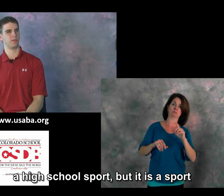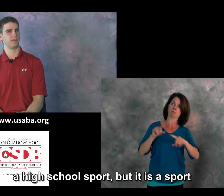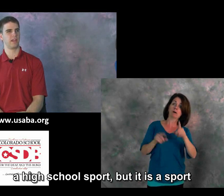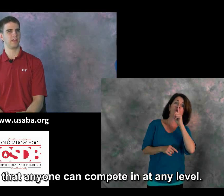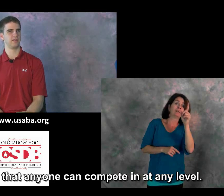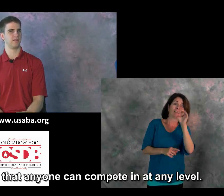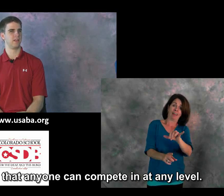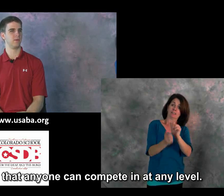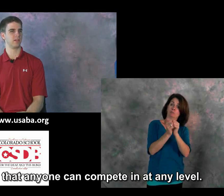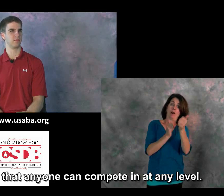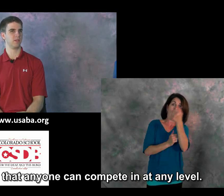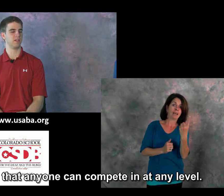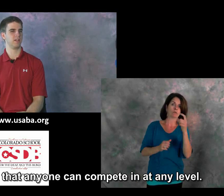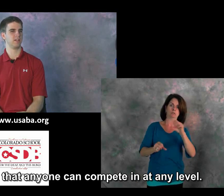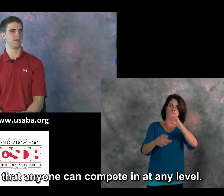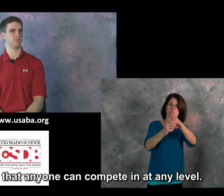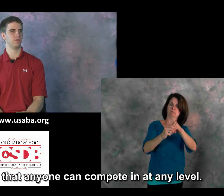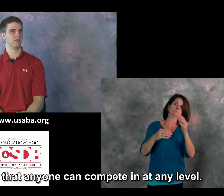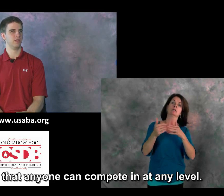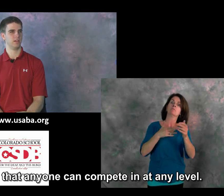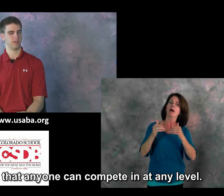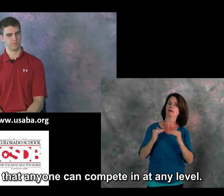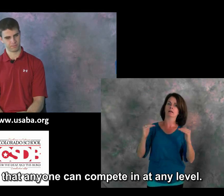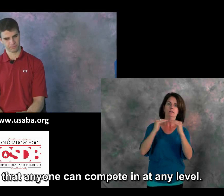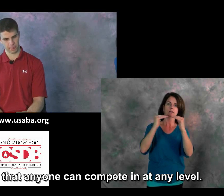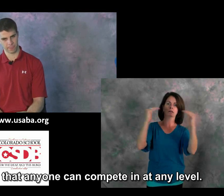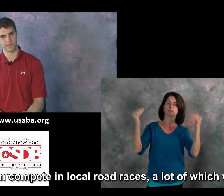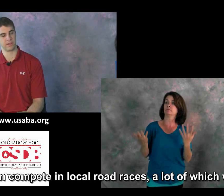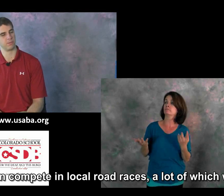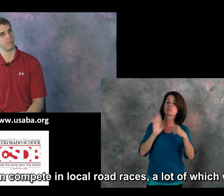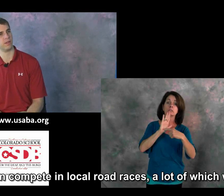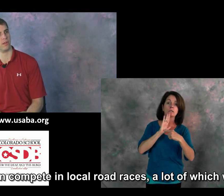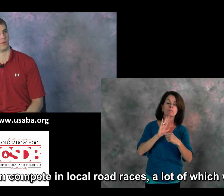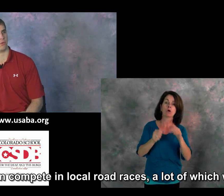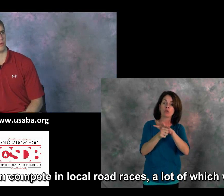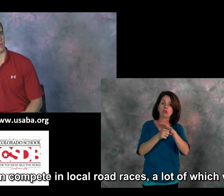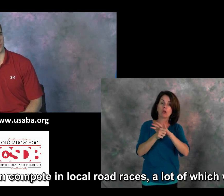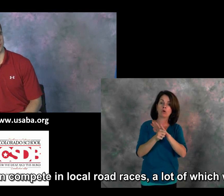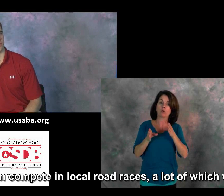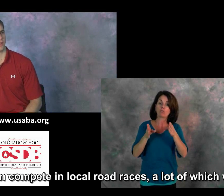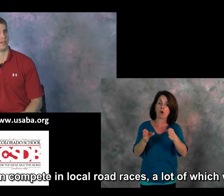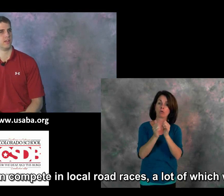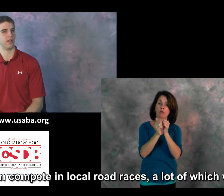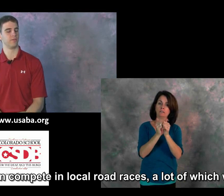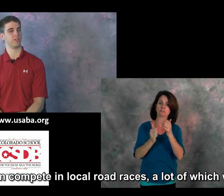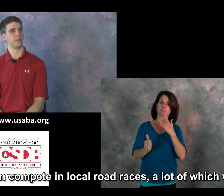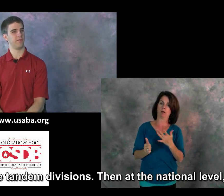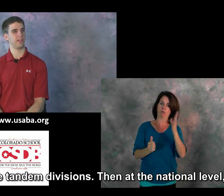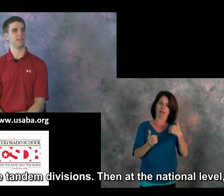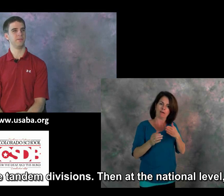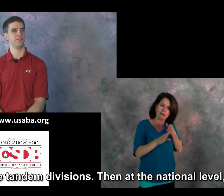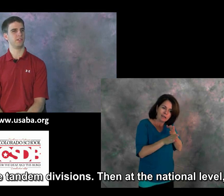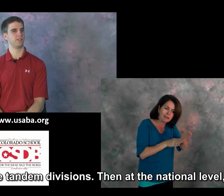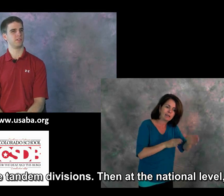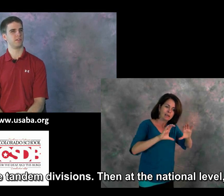a sport that anyone can compete in at any level. You can compete in local road races, a lot of which will